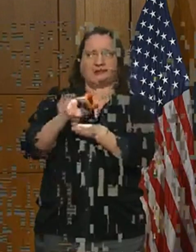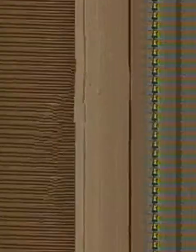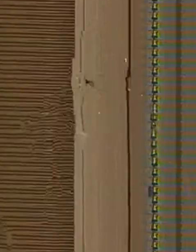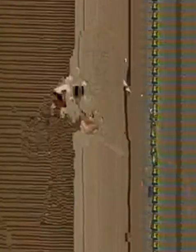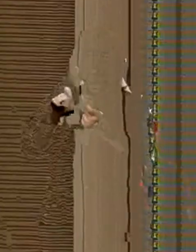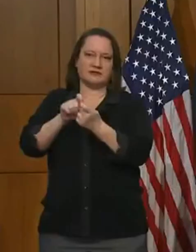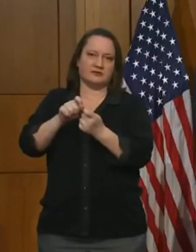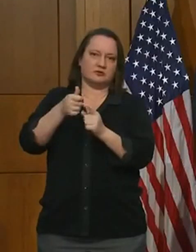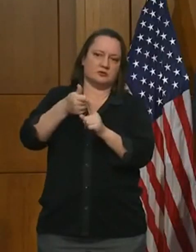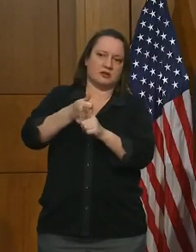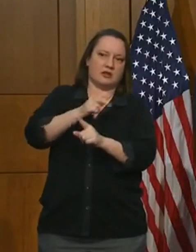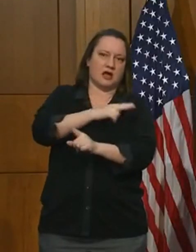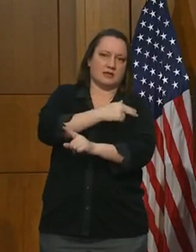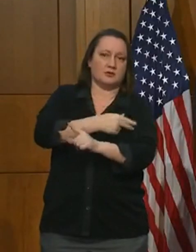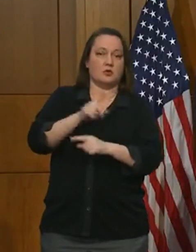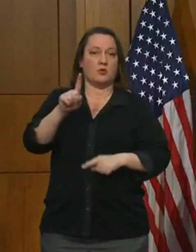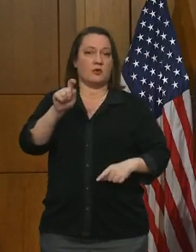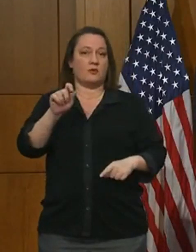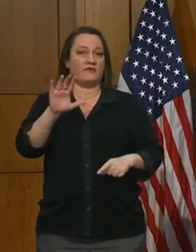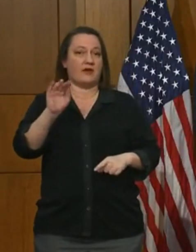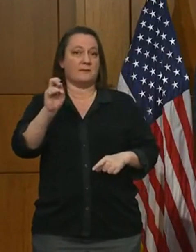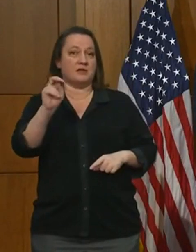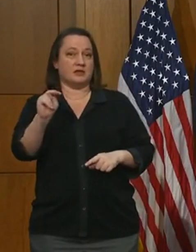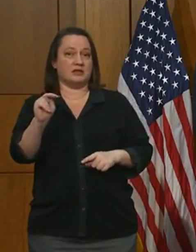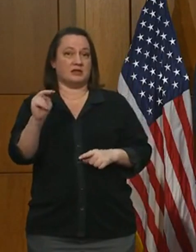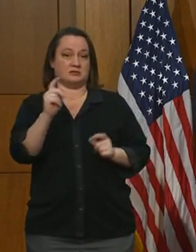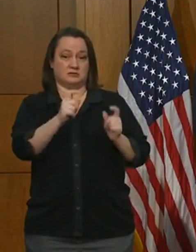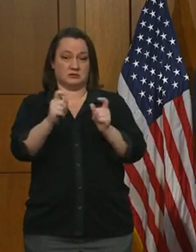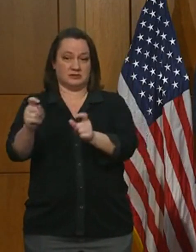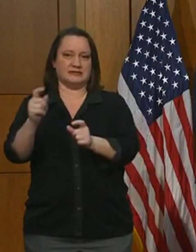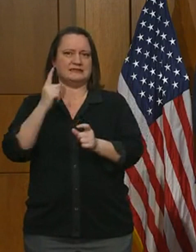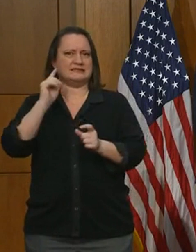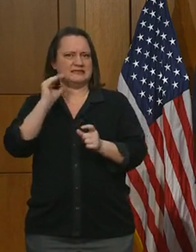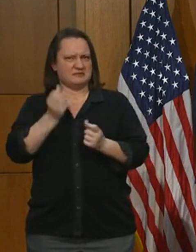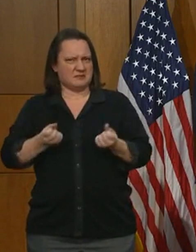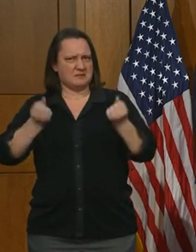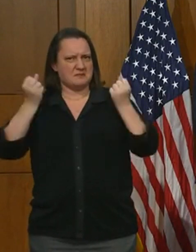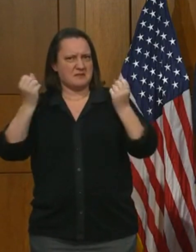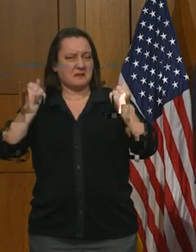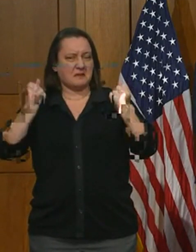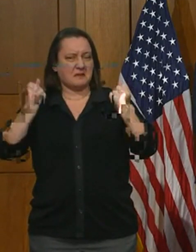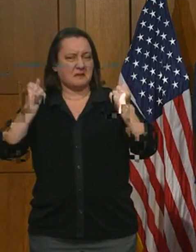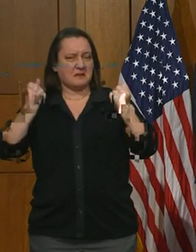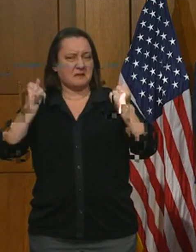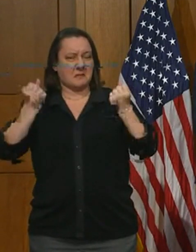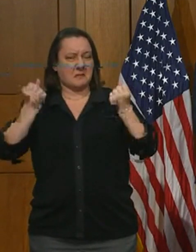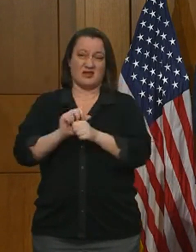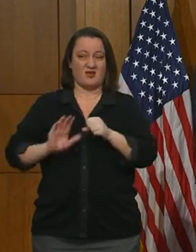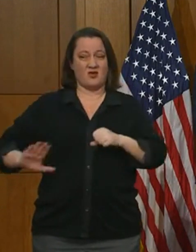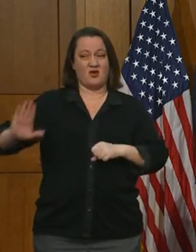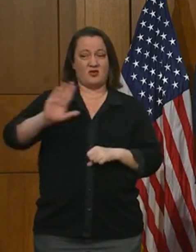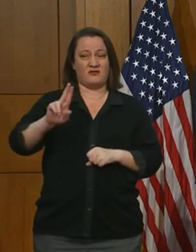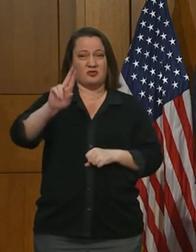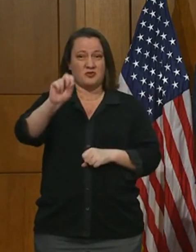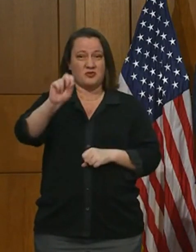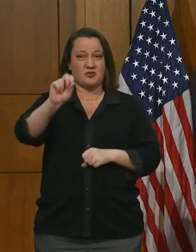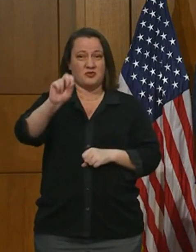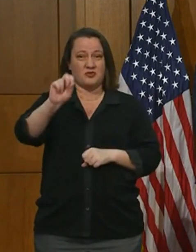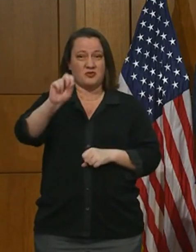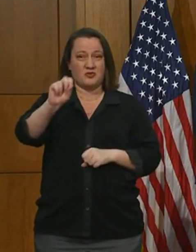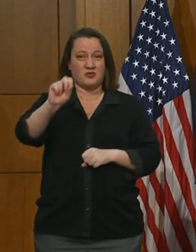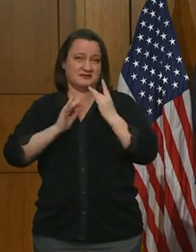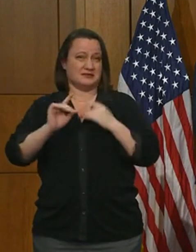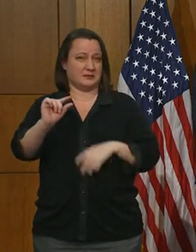million doses sounds like a lot, but it really isn't once it's distributed across the entire United States. We recently